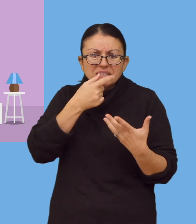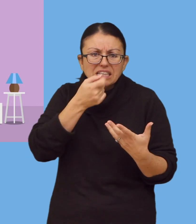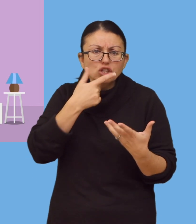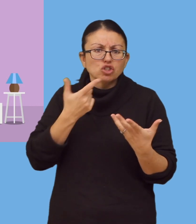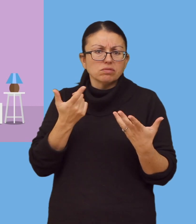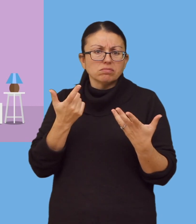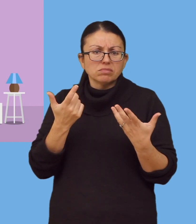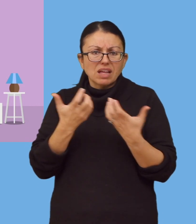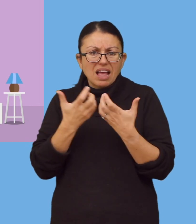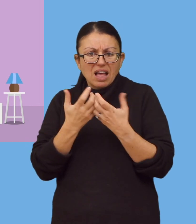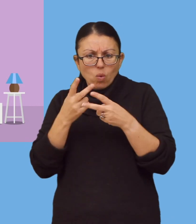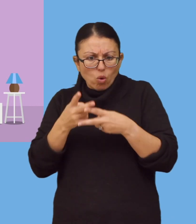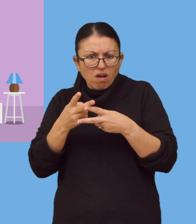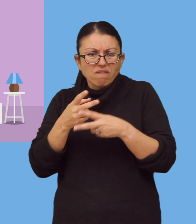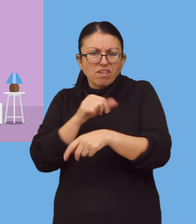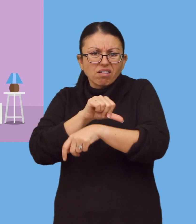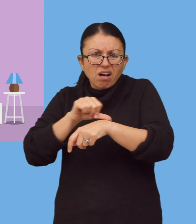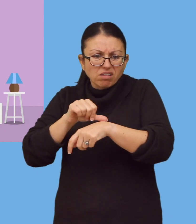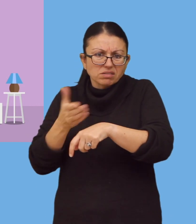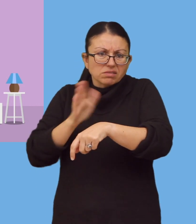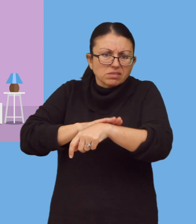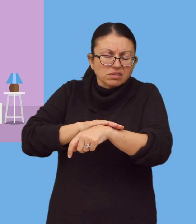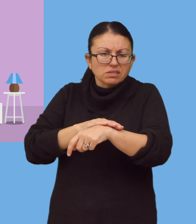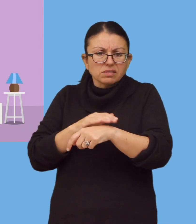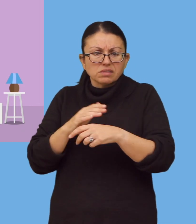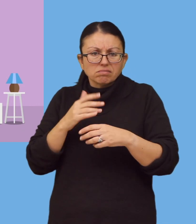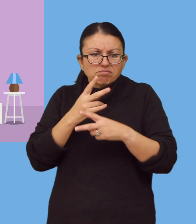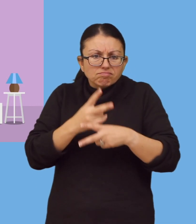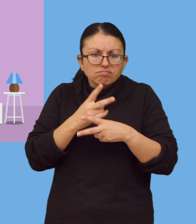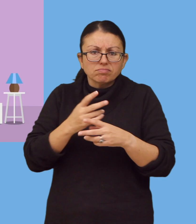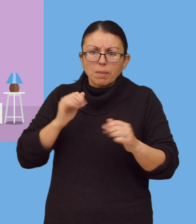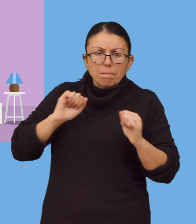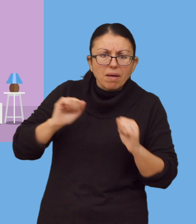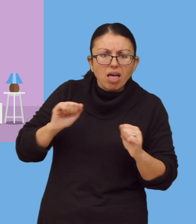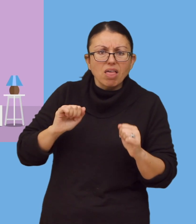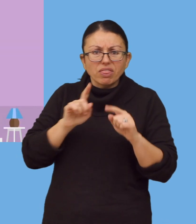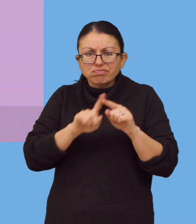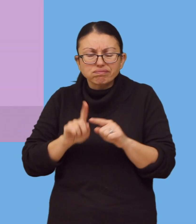a recovery diary which you can continue after you go home.